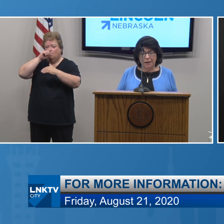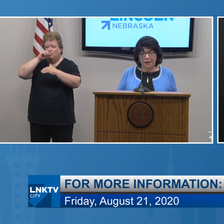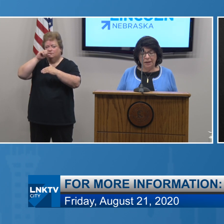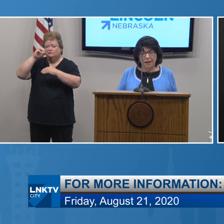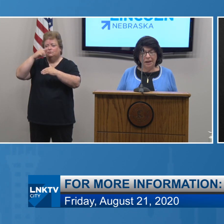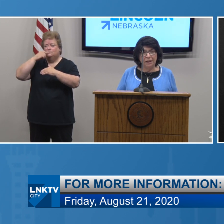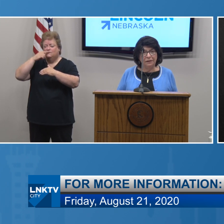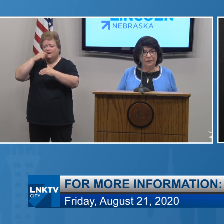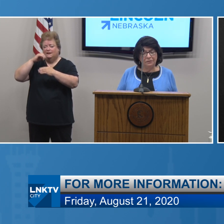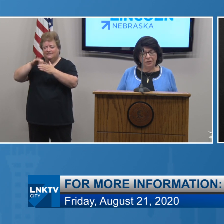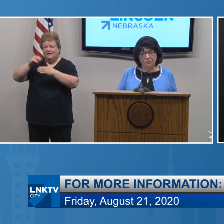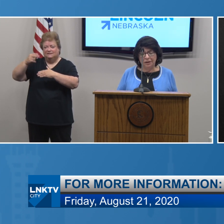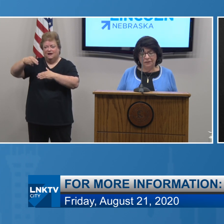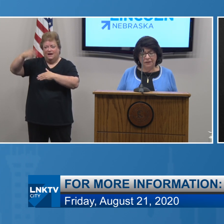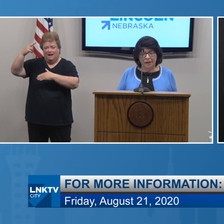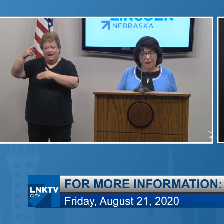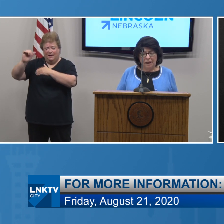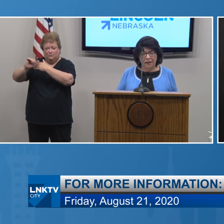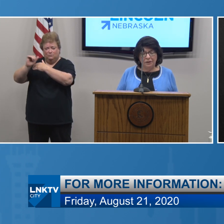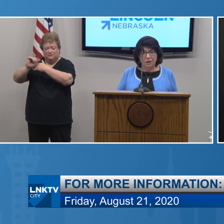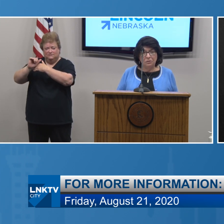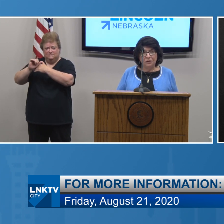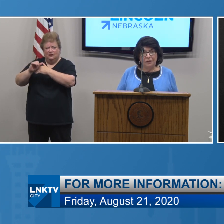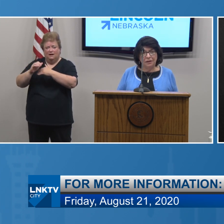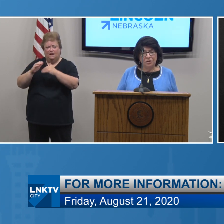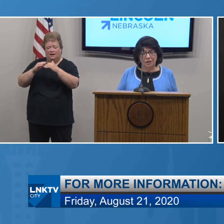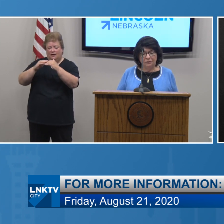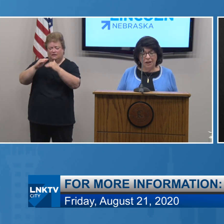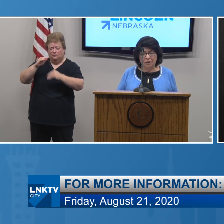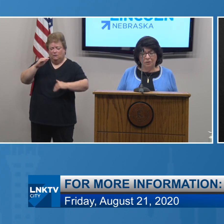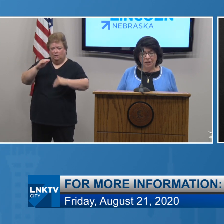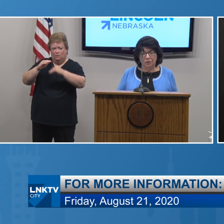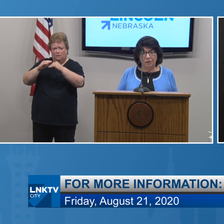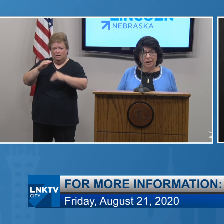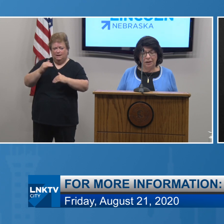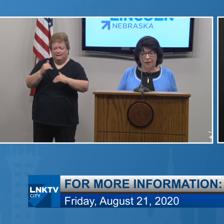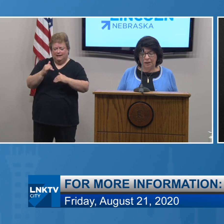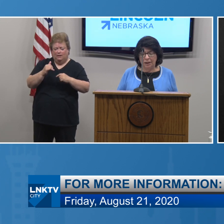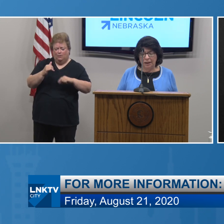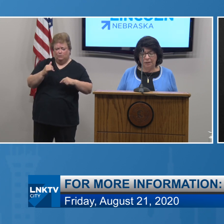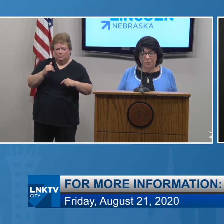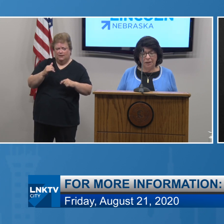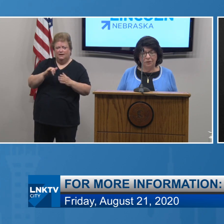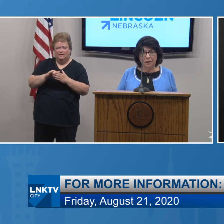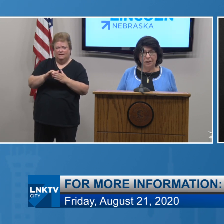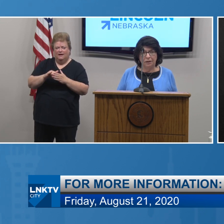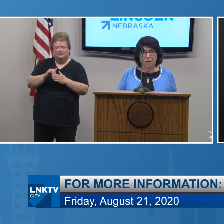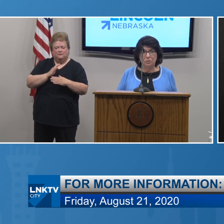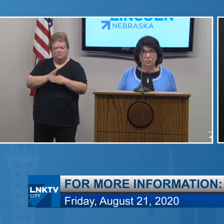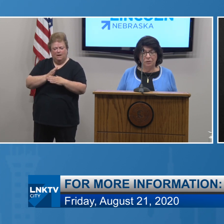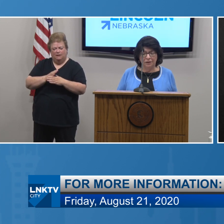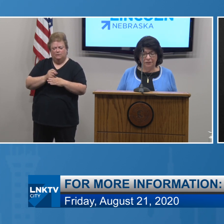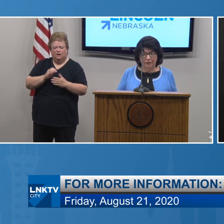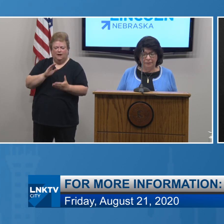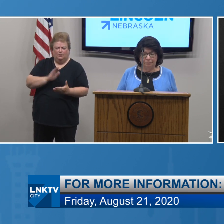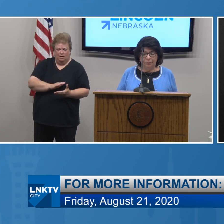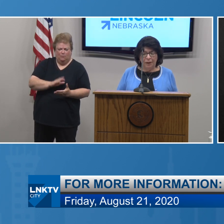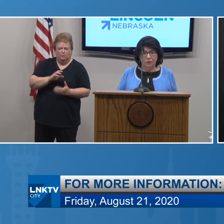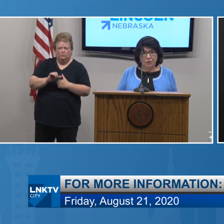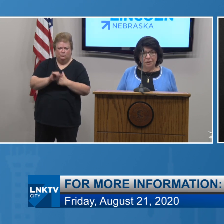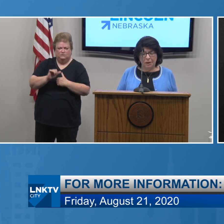red, indicating high and severe risk, and the lower section of yellow and green, indicating moderate and low